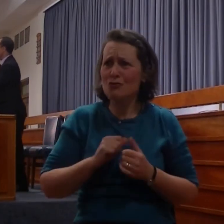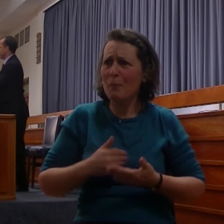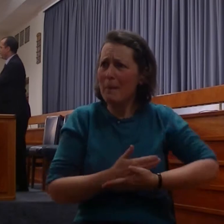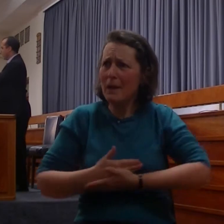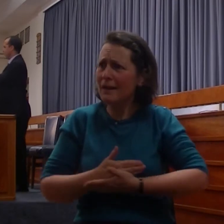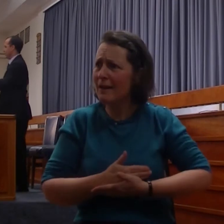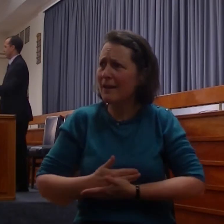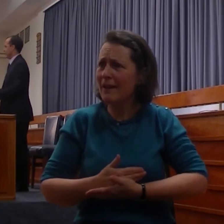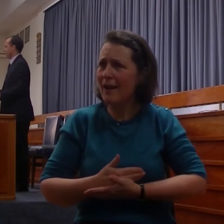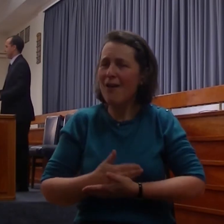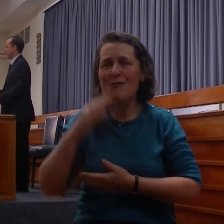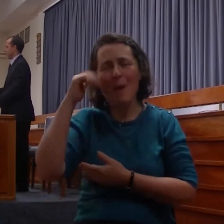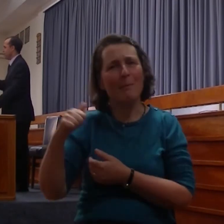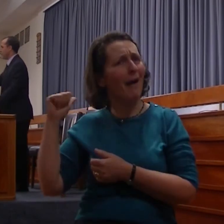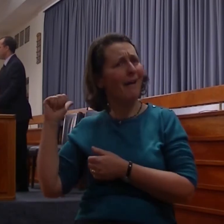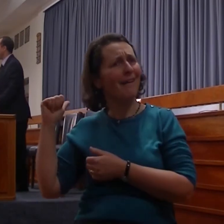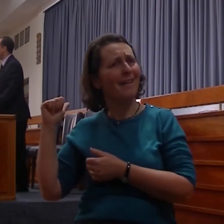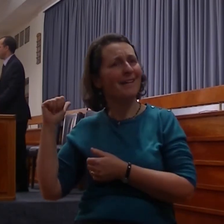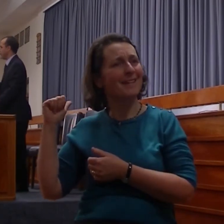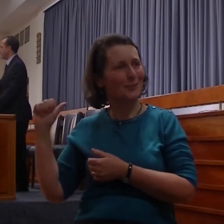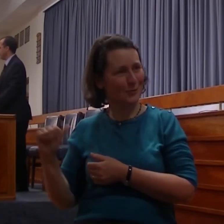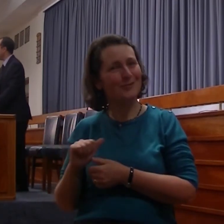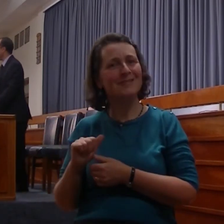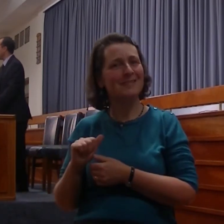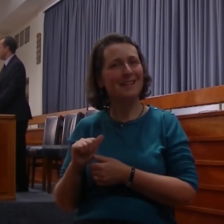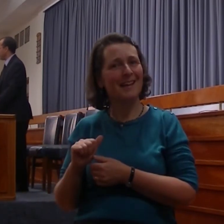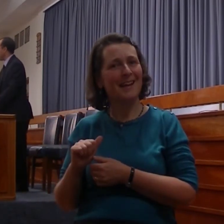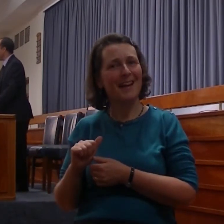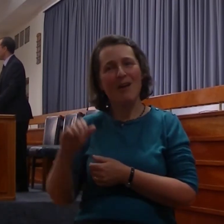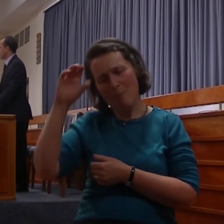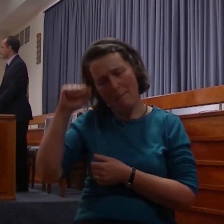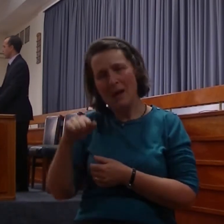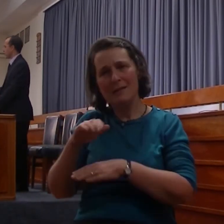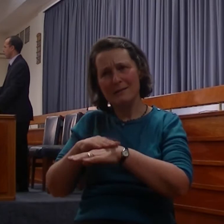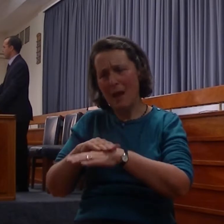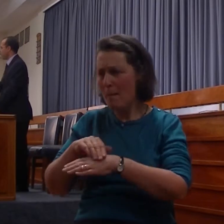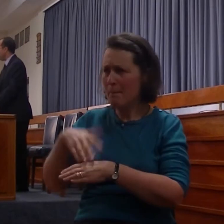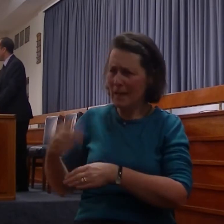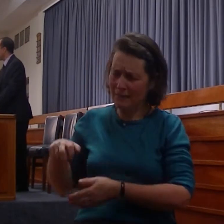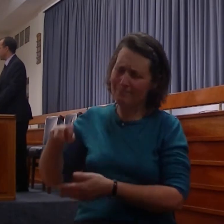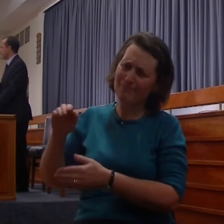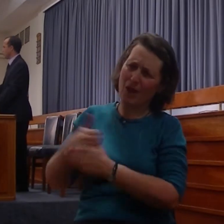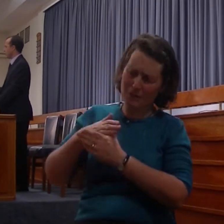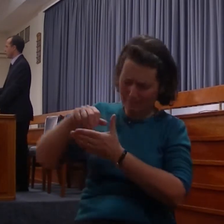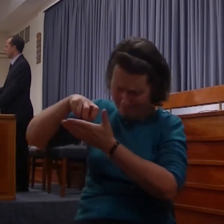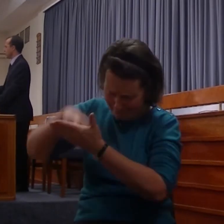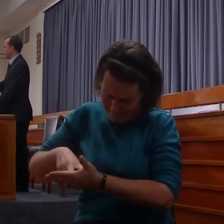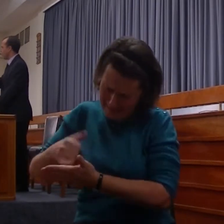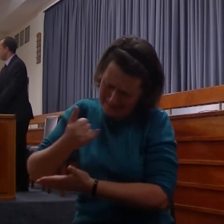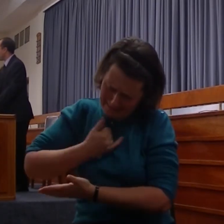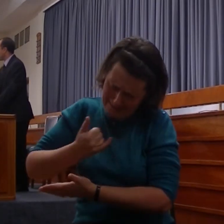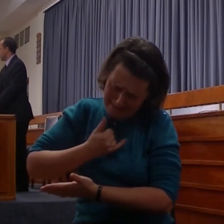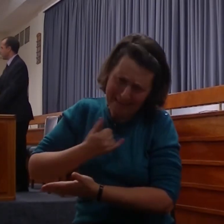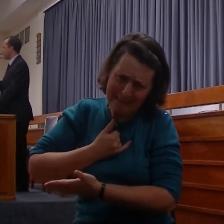the whole world with that joy in me and that flame. Remember. Remember that